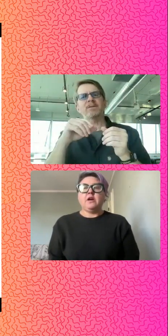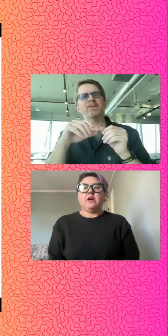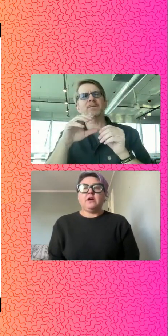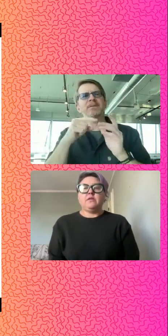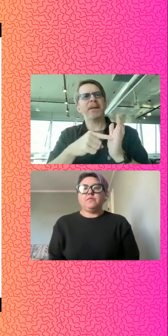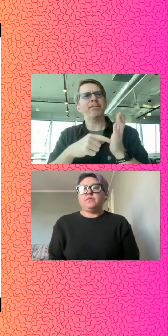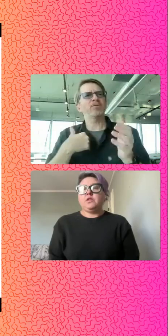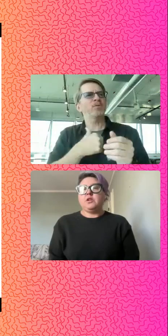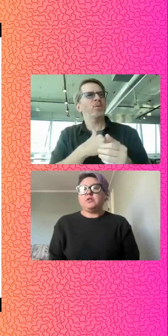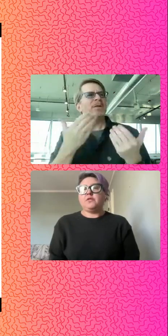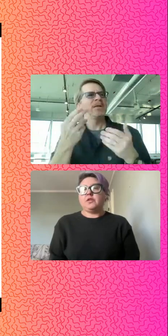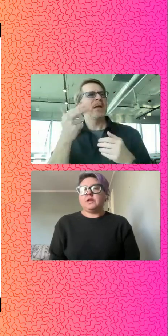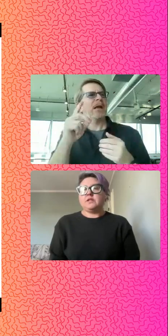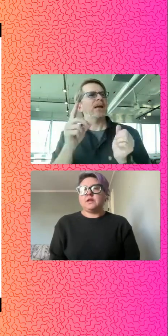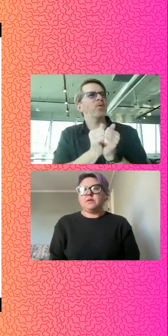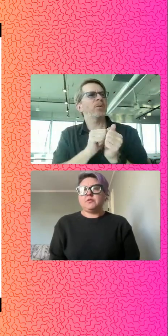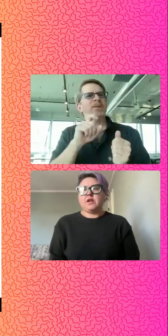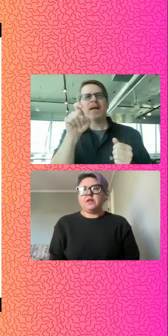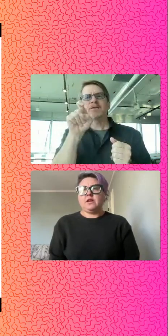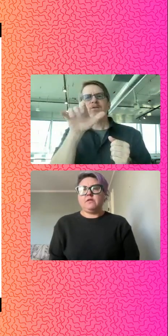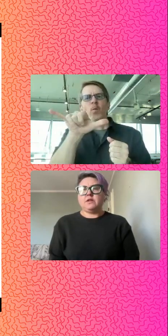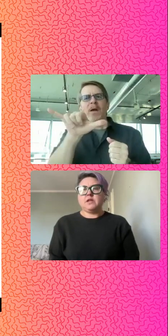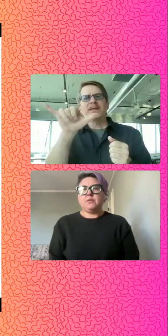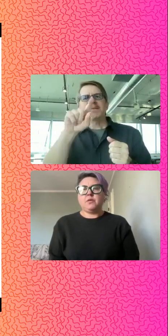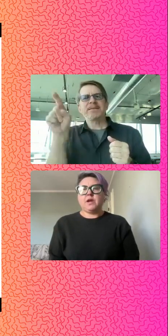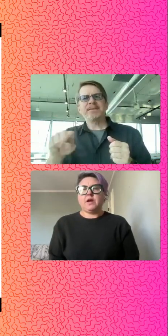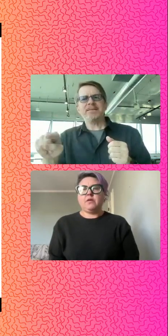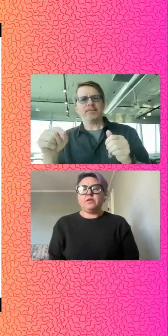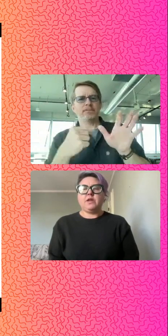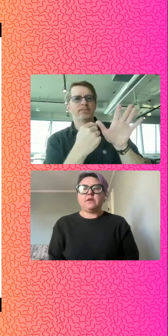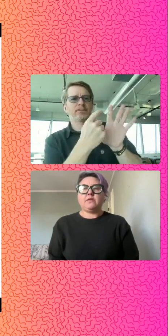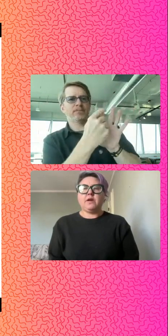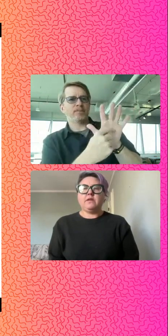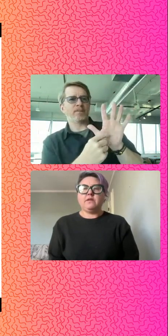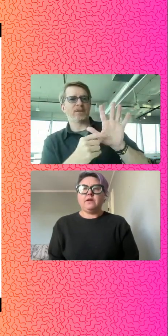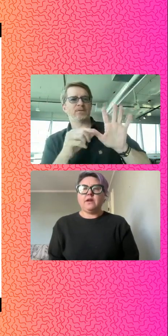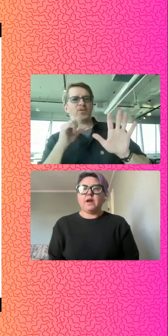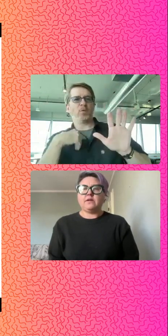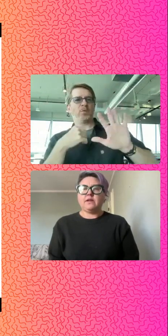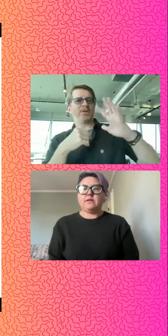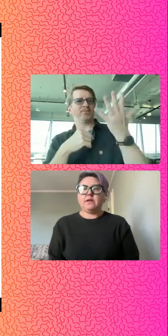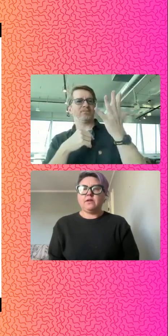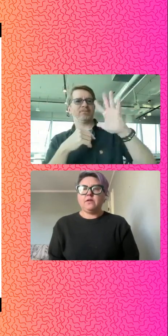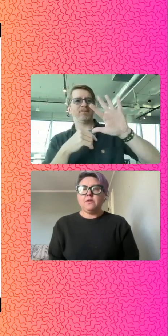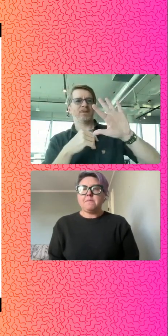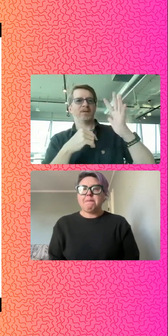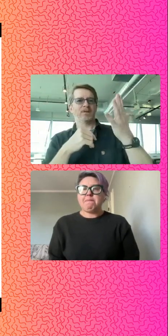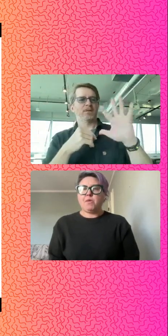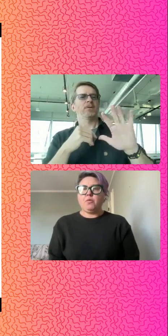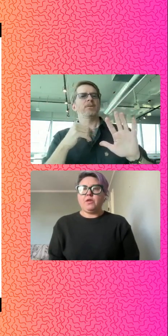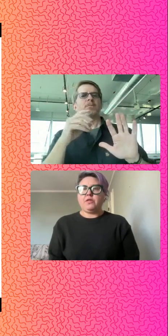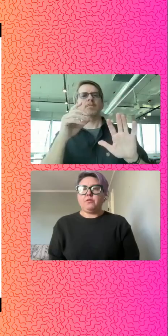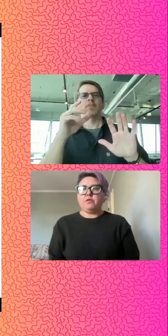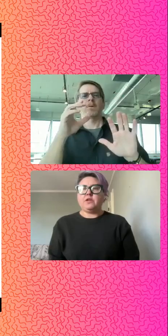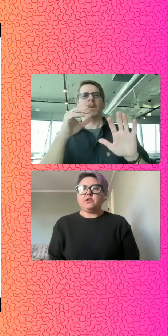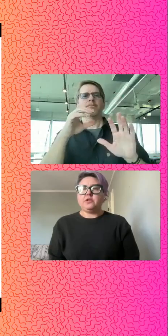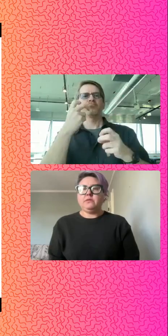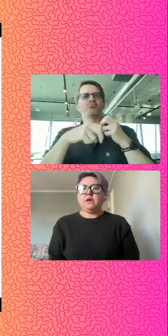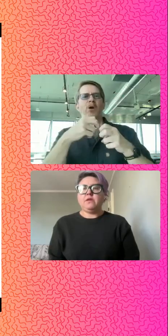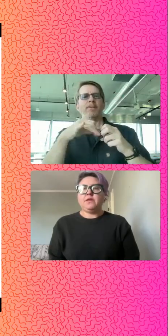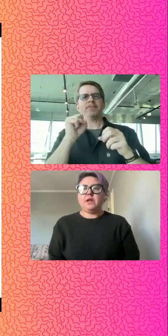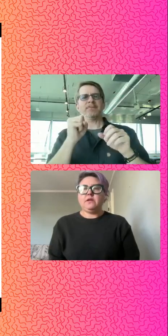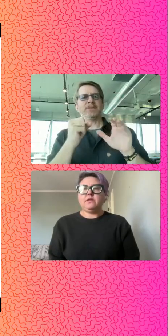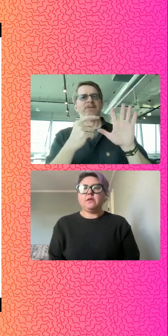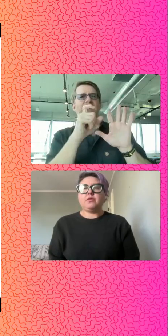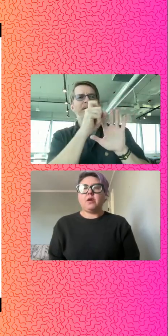say, different things. I'm trying to think of an example we had with the X, Y, and Z axis here with the